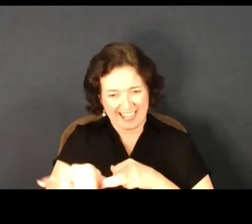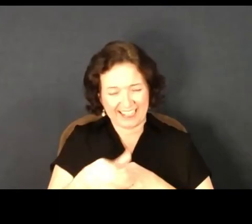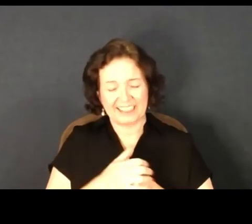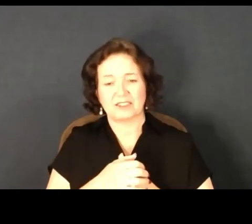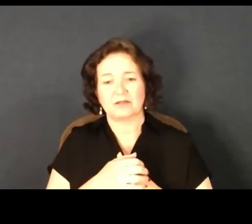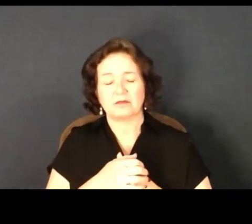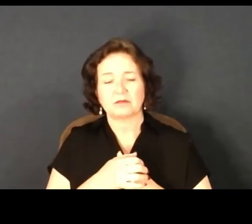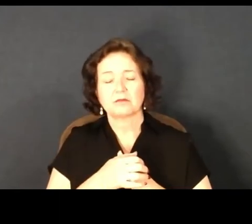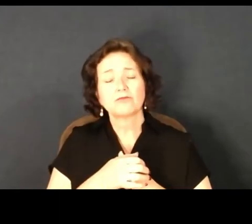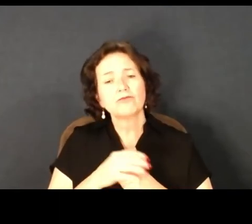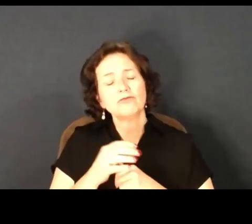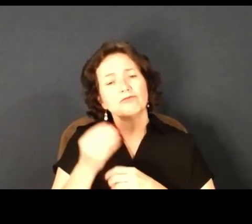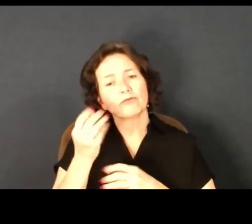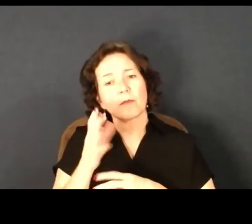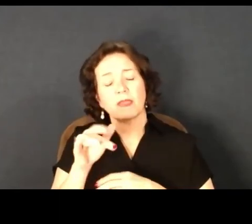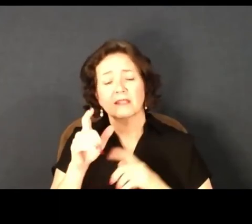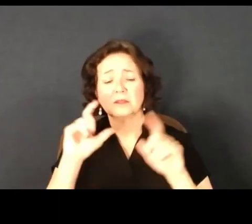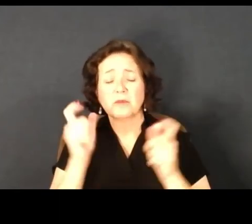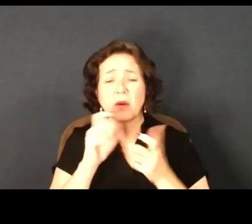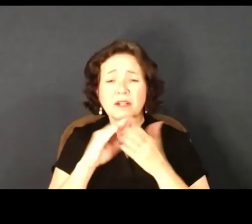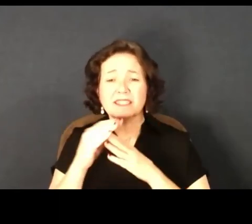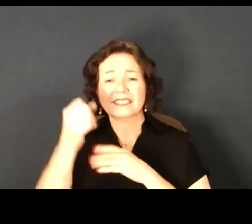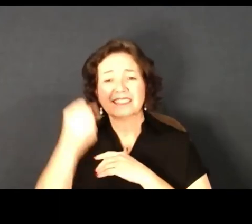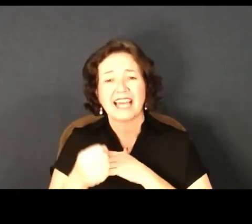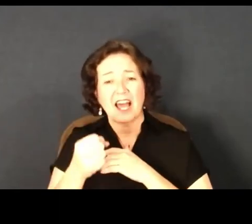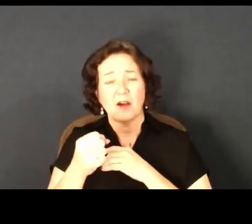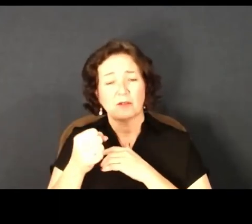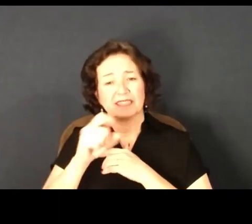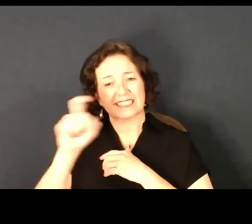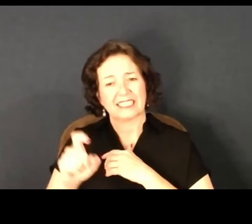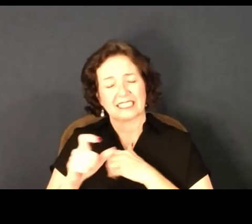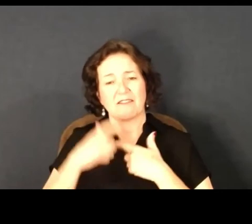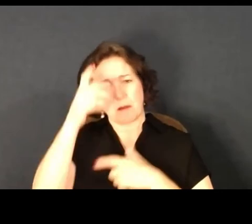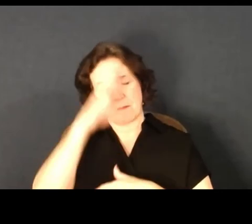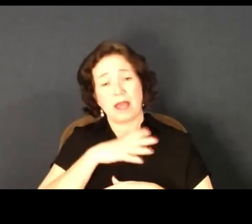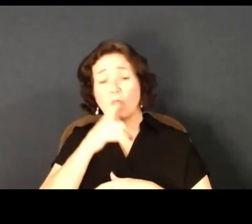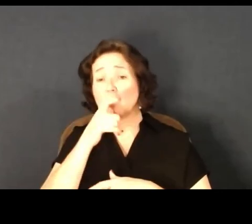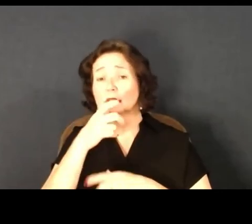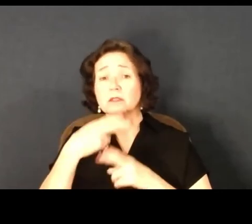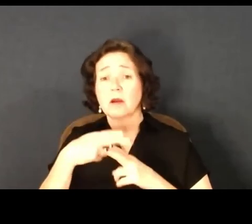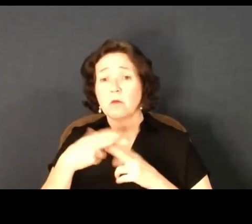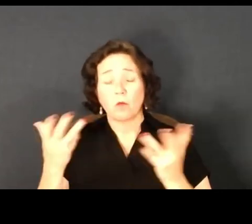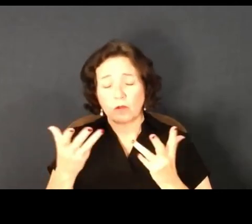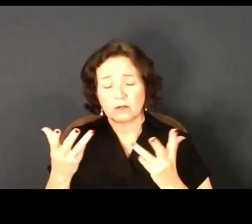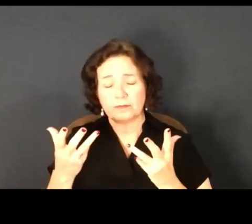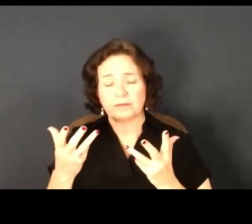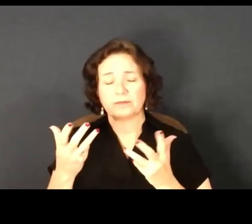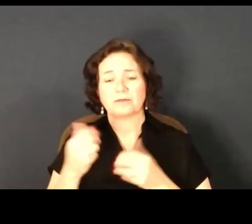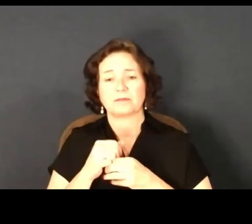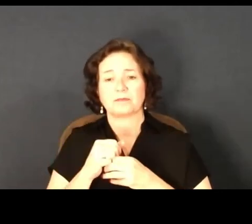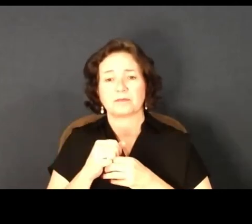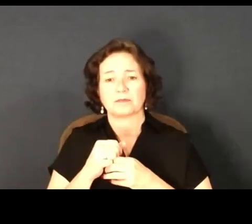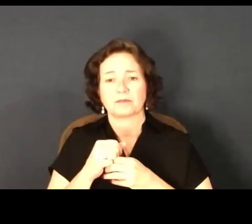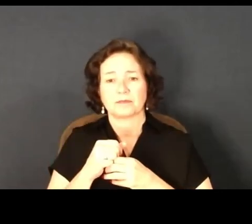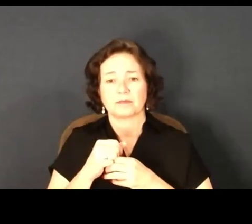In a small town in South Texas, there lived a man by the name of